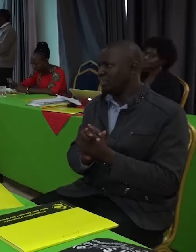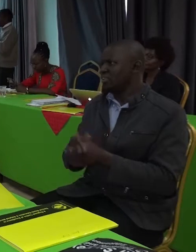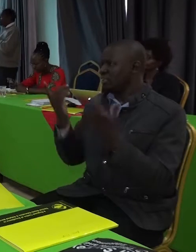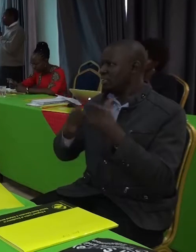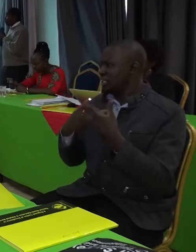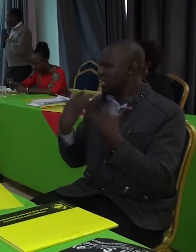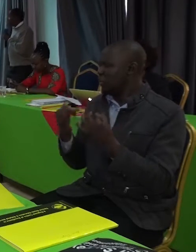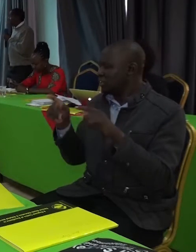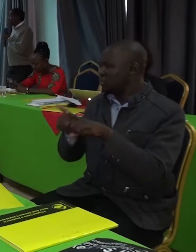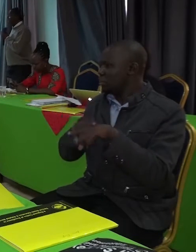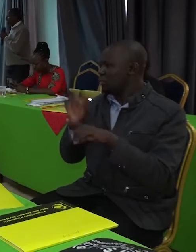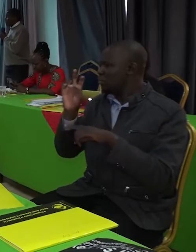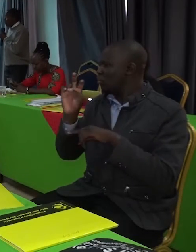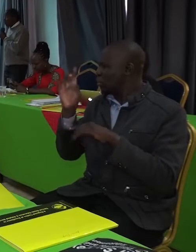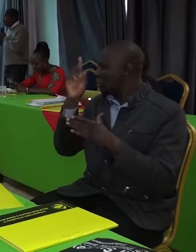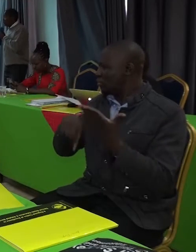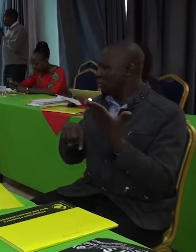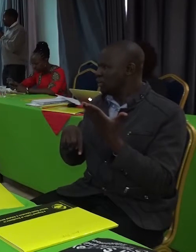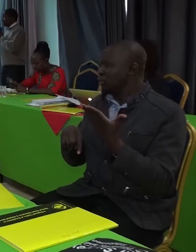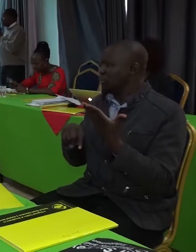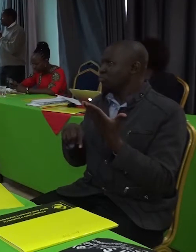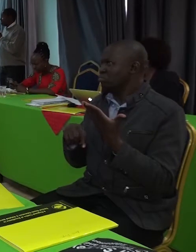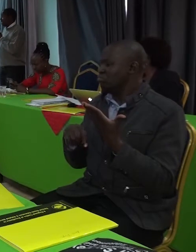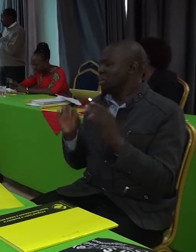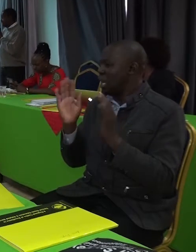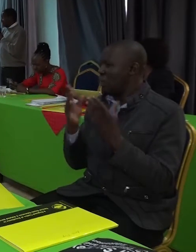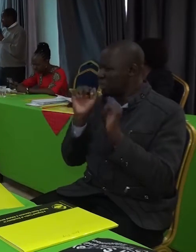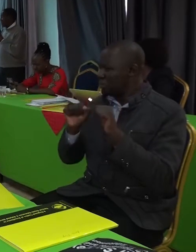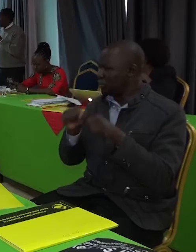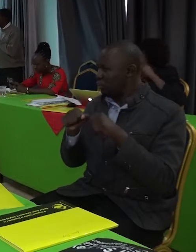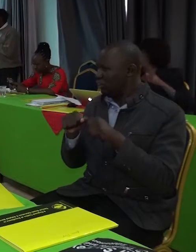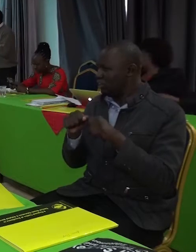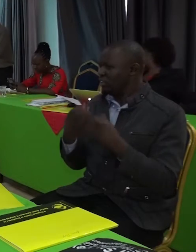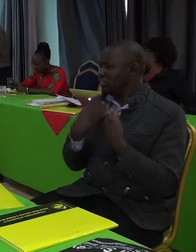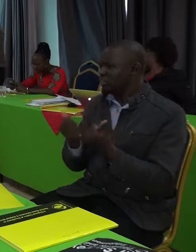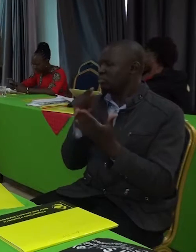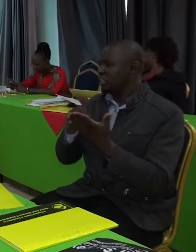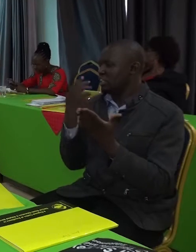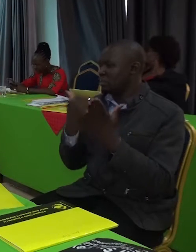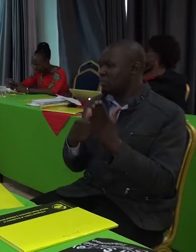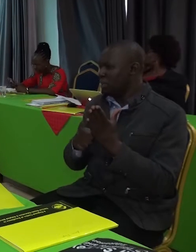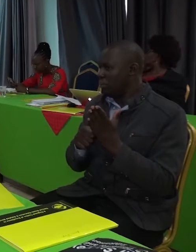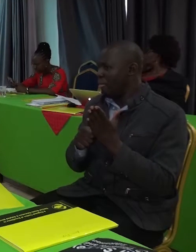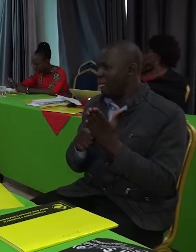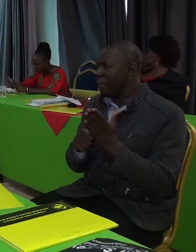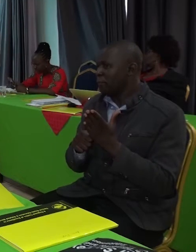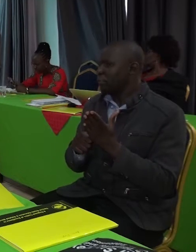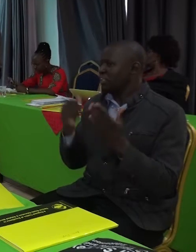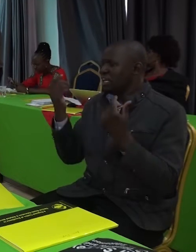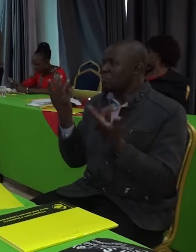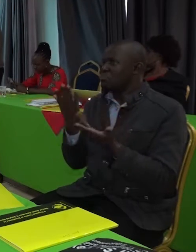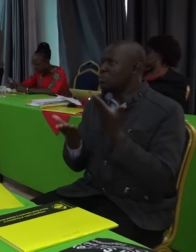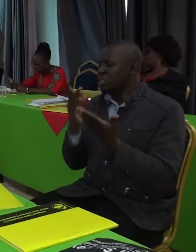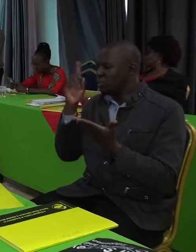Pay special attention to the life skills needed for coping with such problems as this. Especially people in areas of chronic